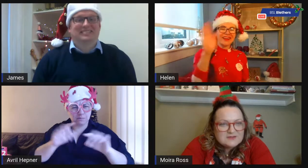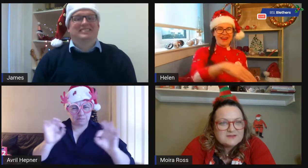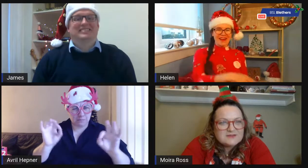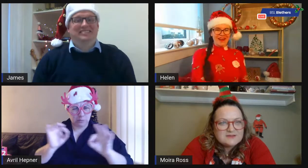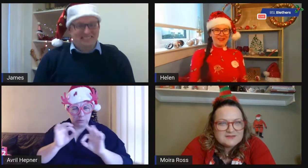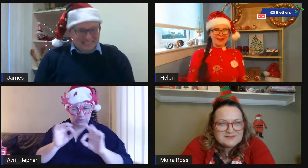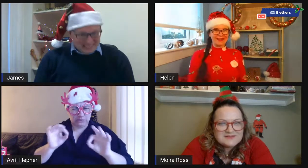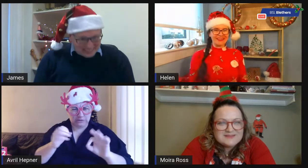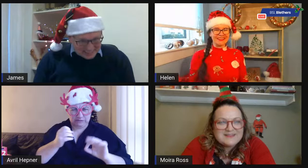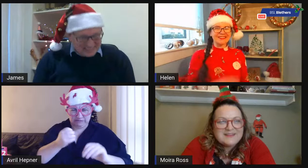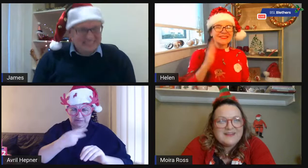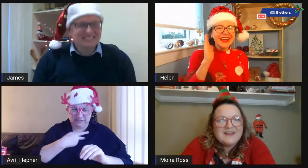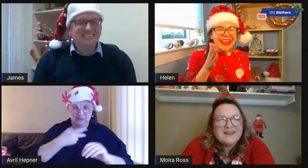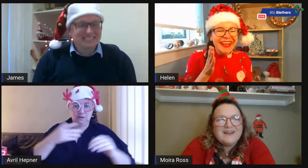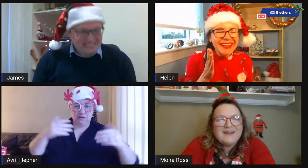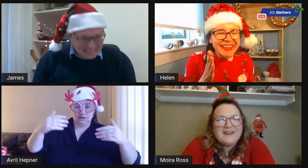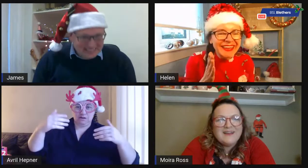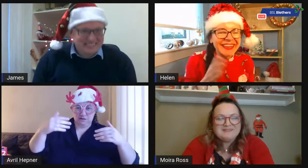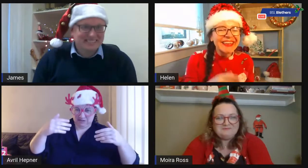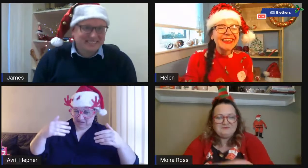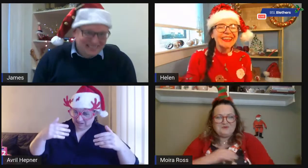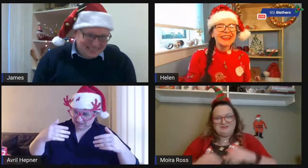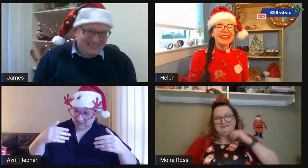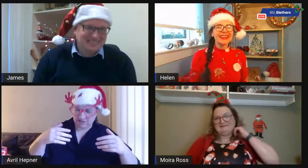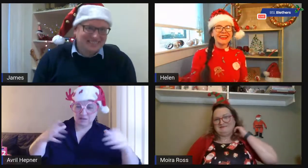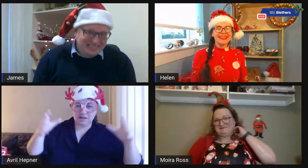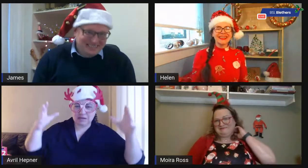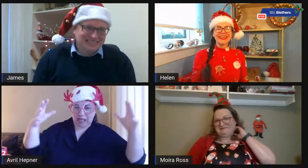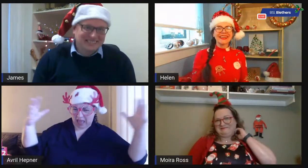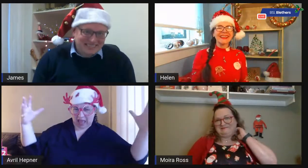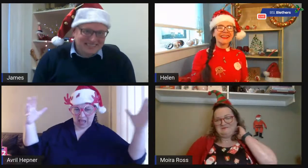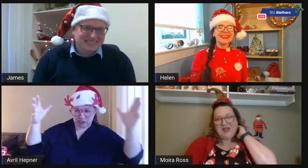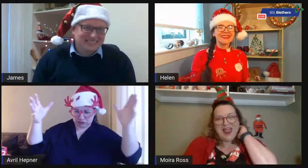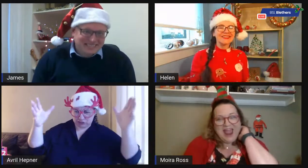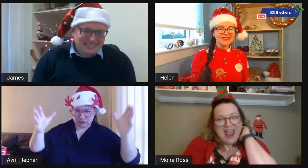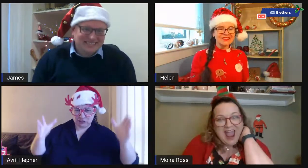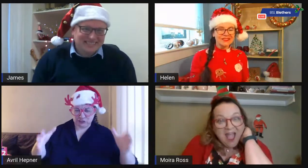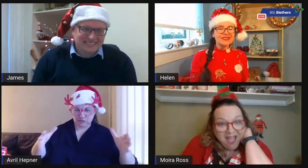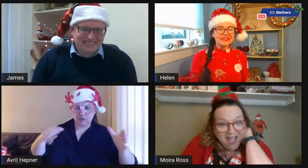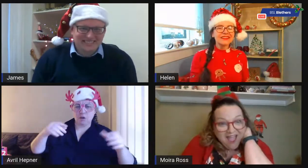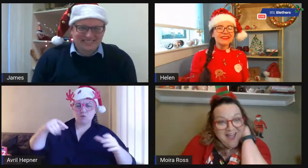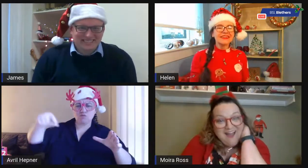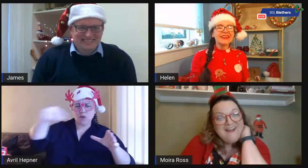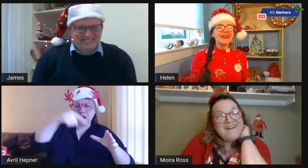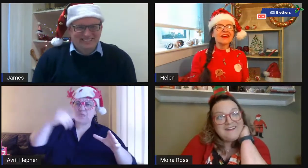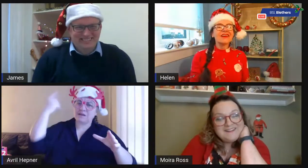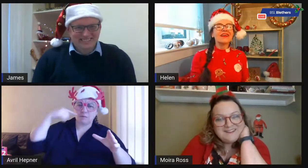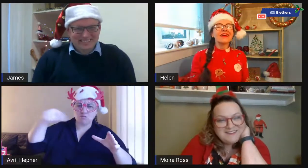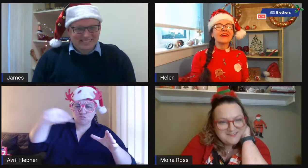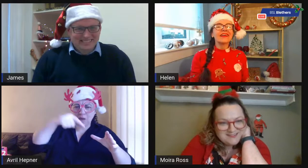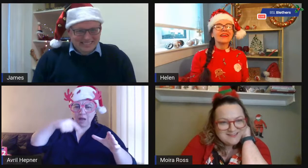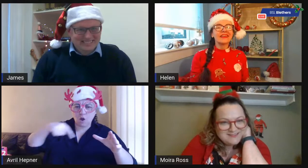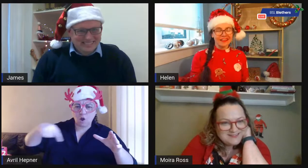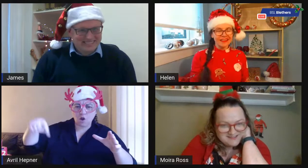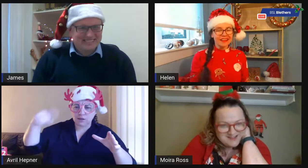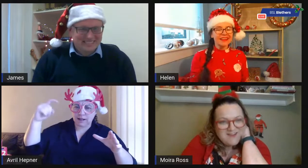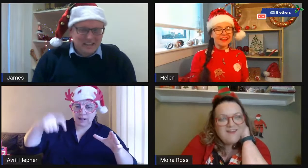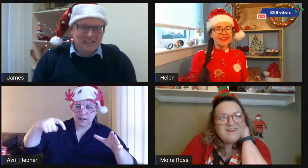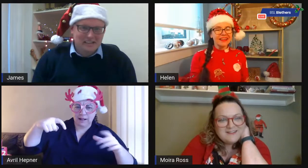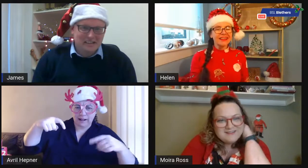jukebox. No, Yeah, it played Avril, music. can't Yeah, be. you know it did. Honestly, it was a massive thing. It was huge. And you put records